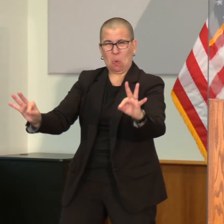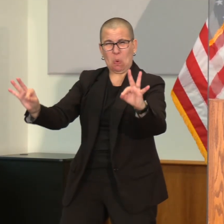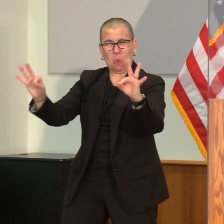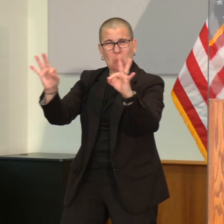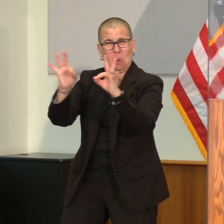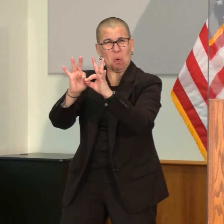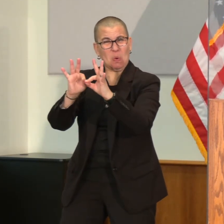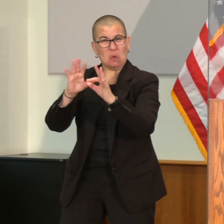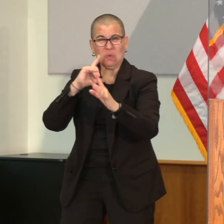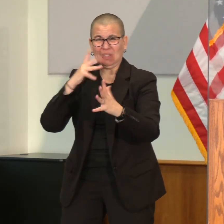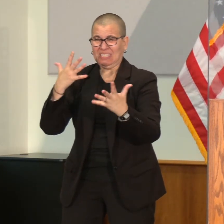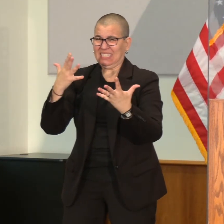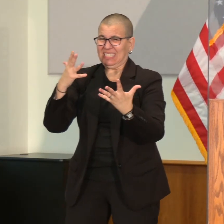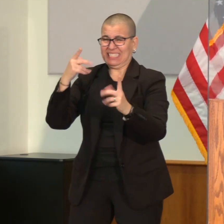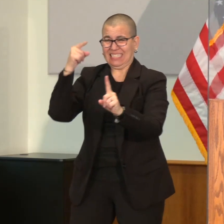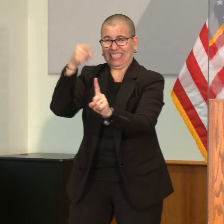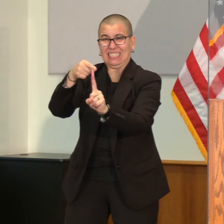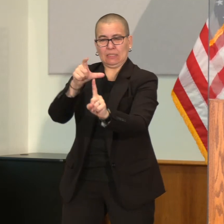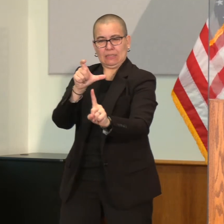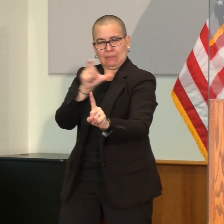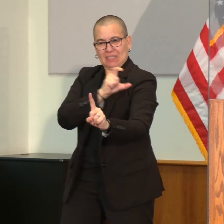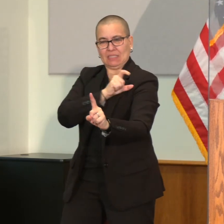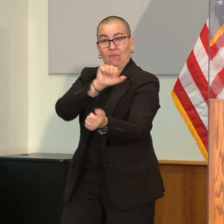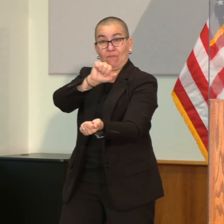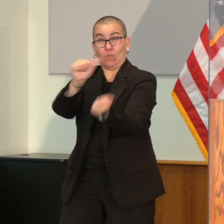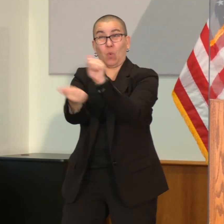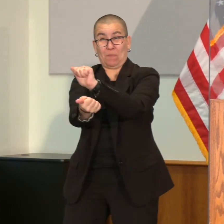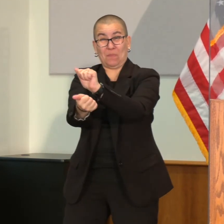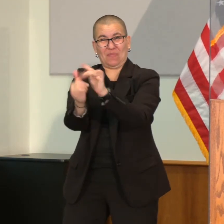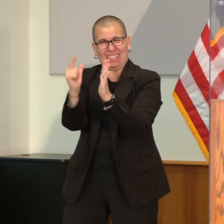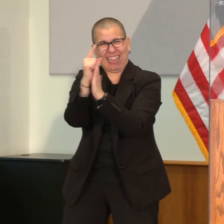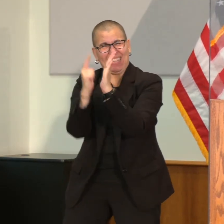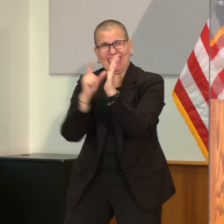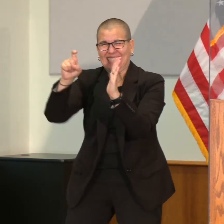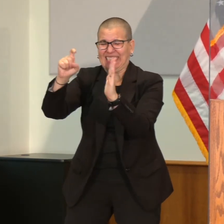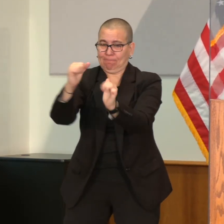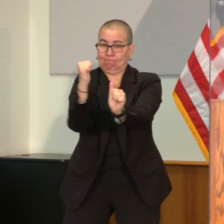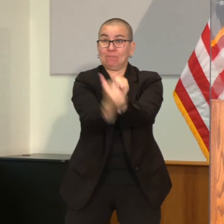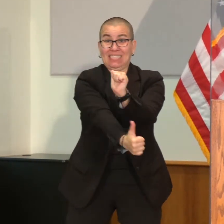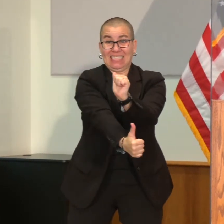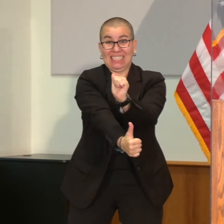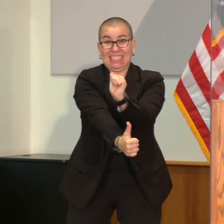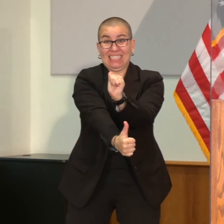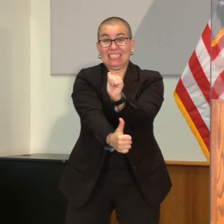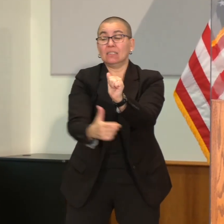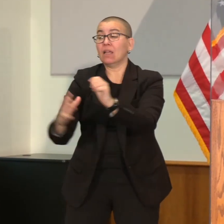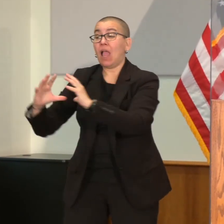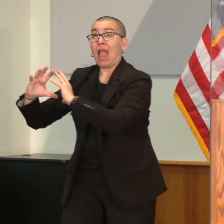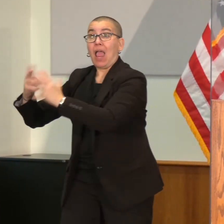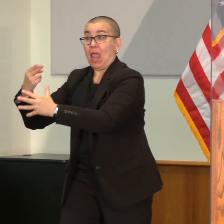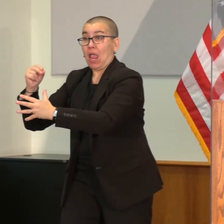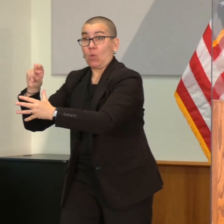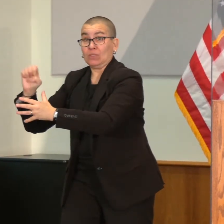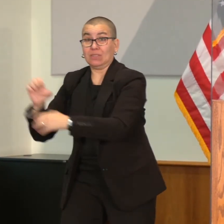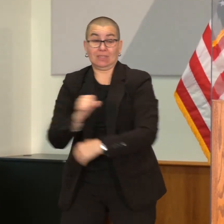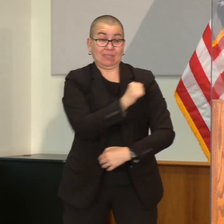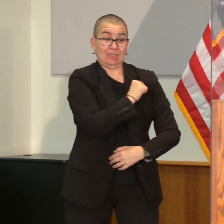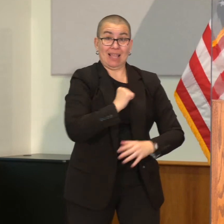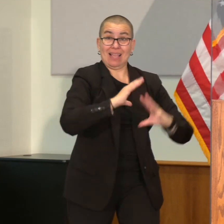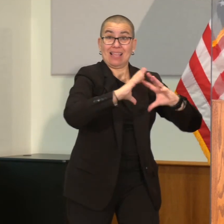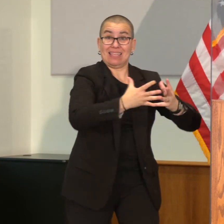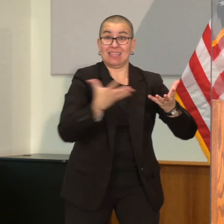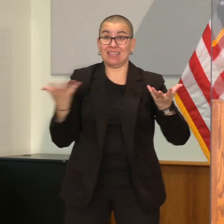police reform and accountability legislation is passed by the House and the Senate and sent to Governor Walz's desk for his